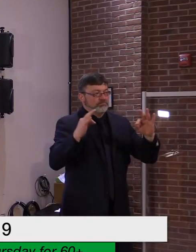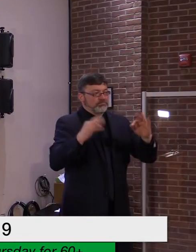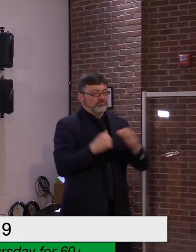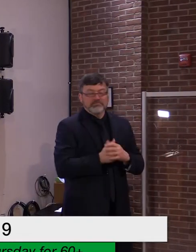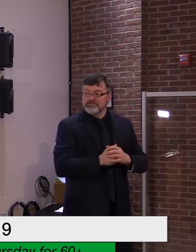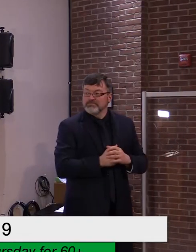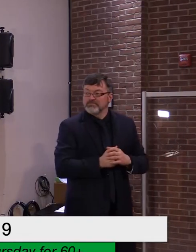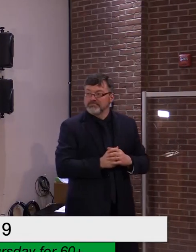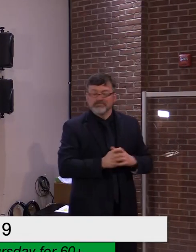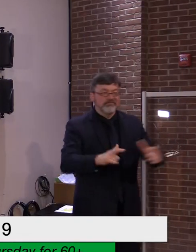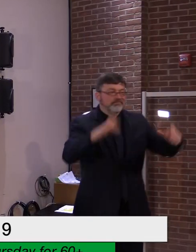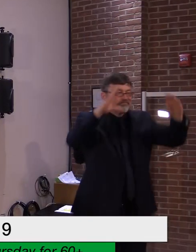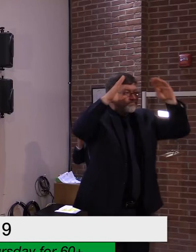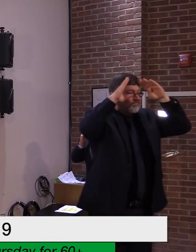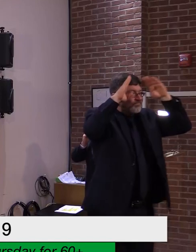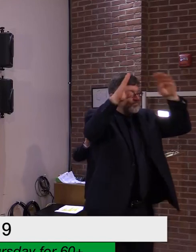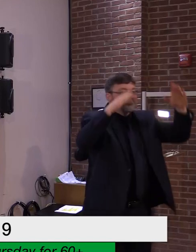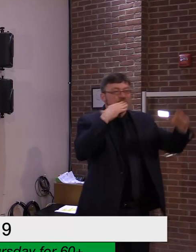Well, good morning, everyone.